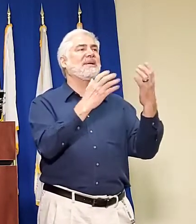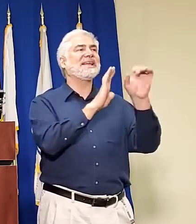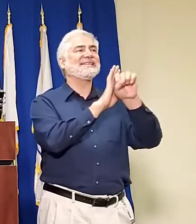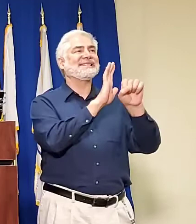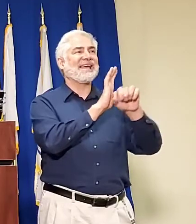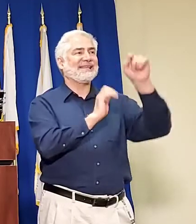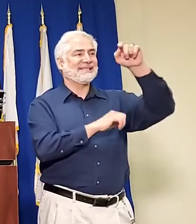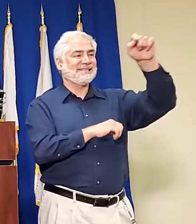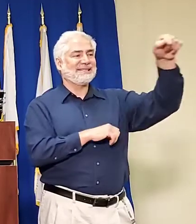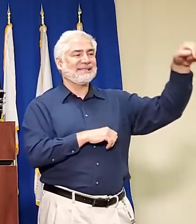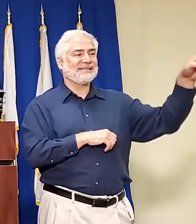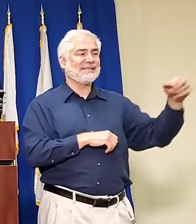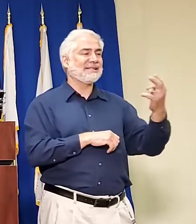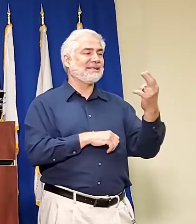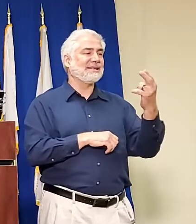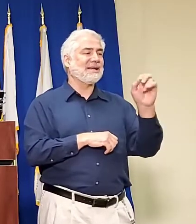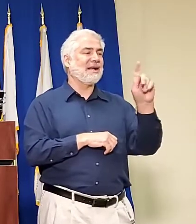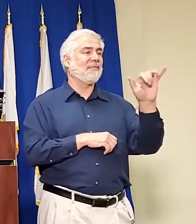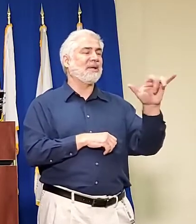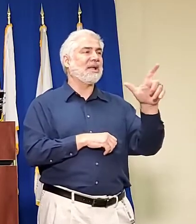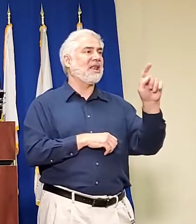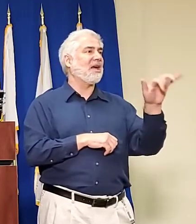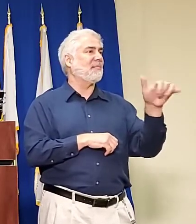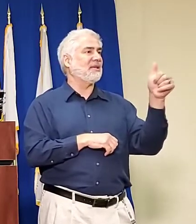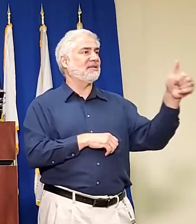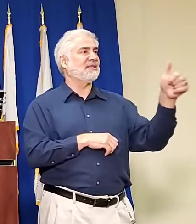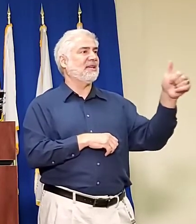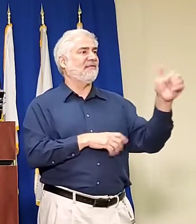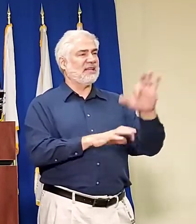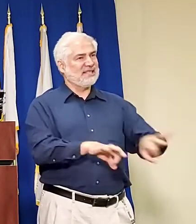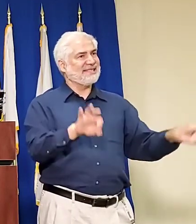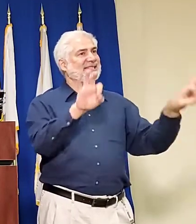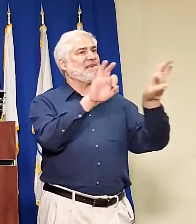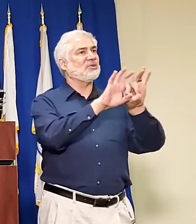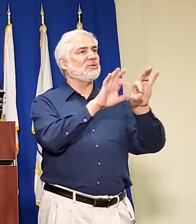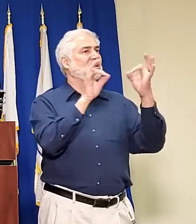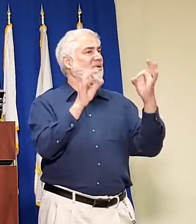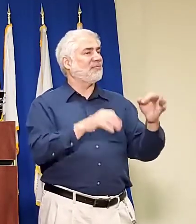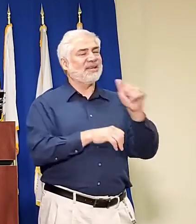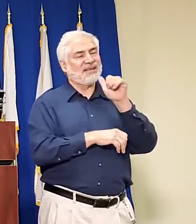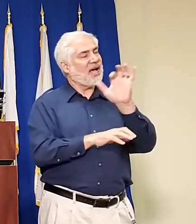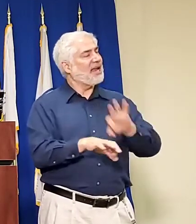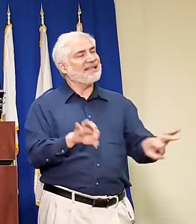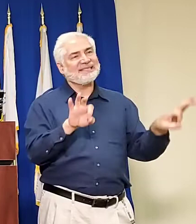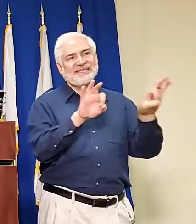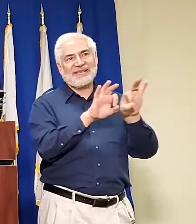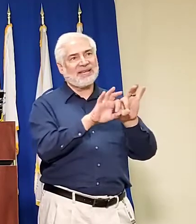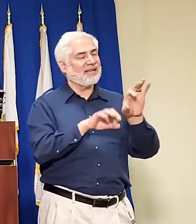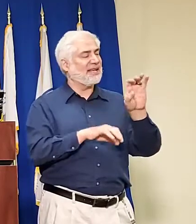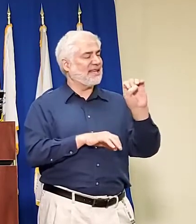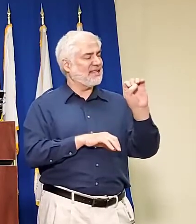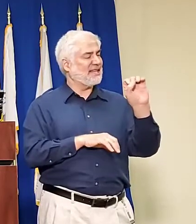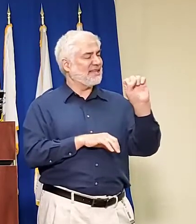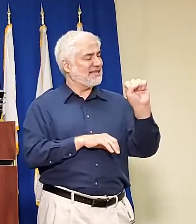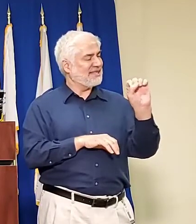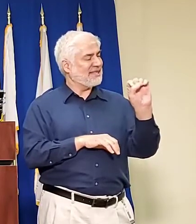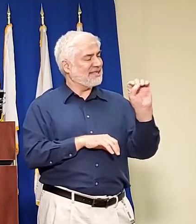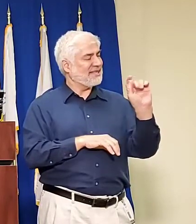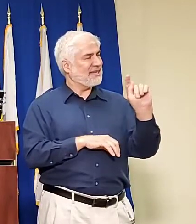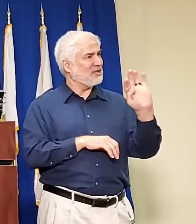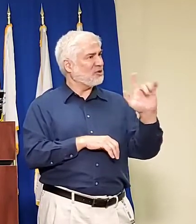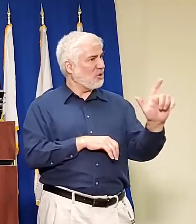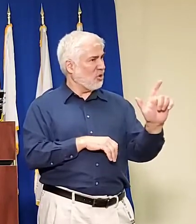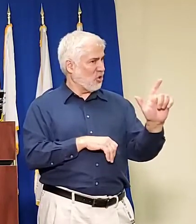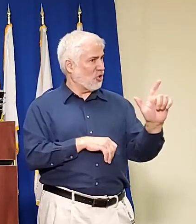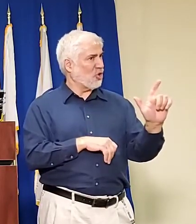states because Hobby Lobby had viewed themselves as essential, and they were determined not to be essential. So we had a